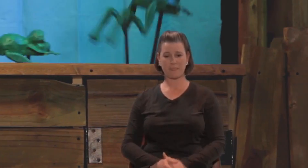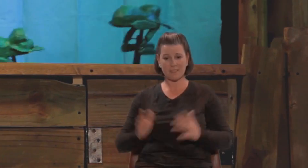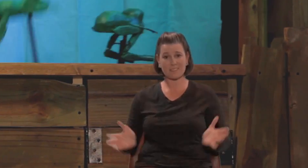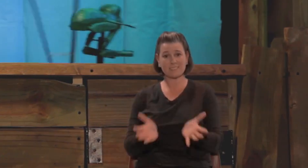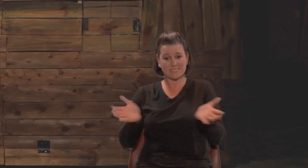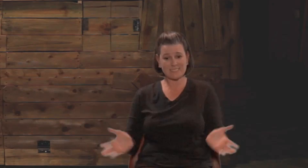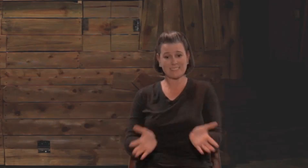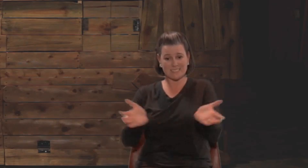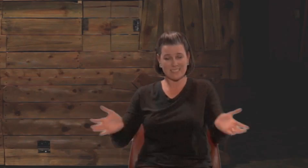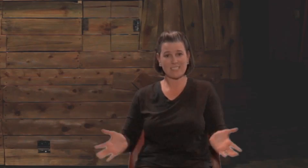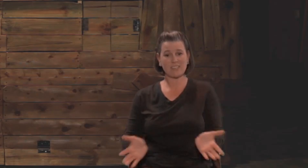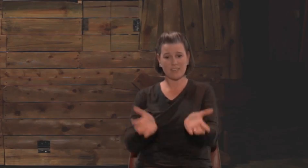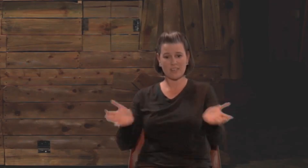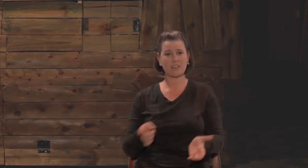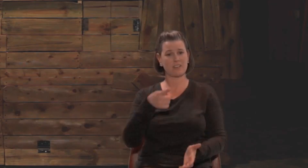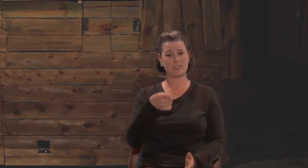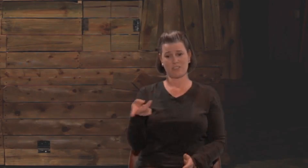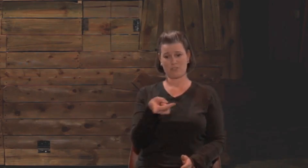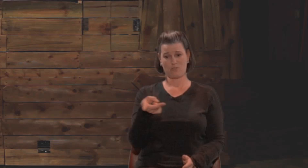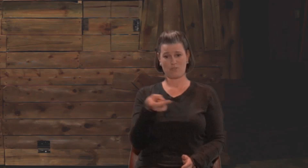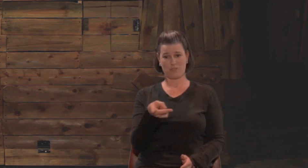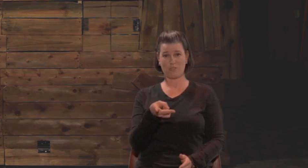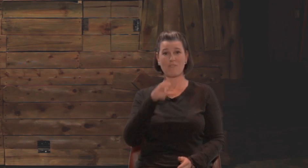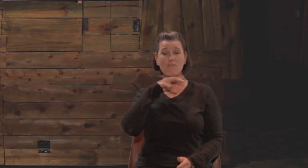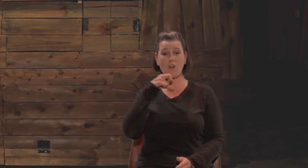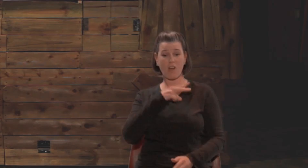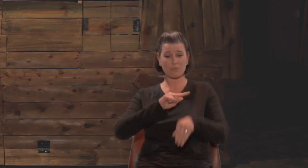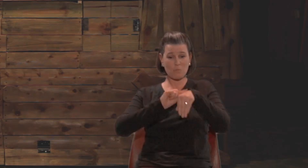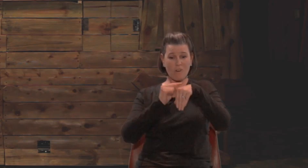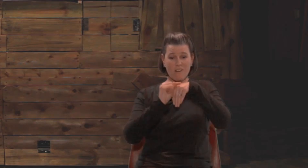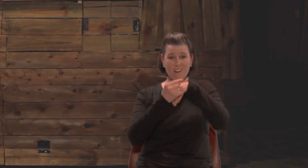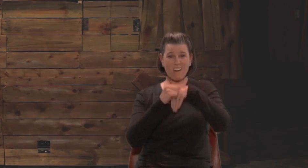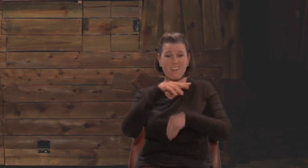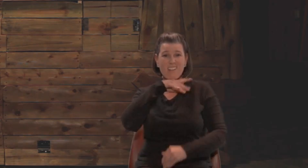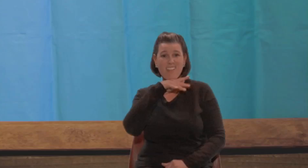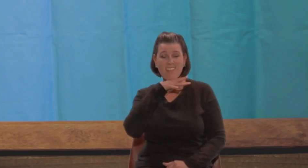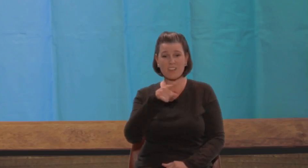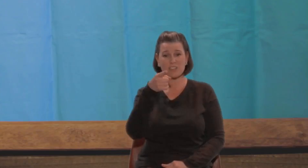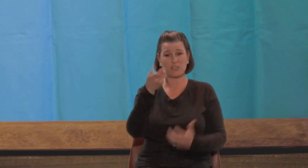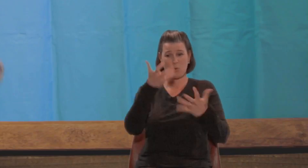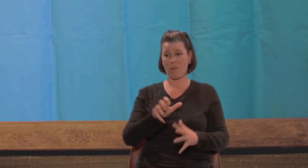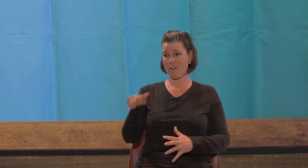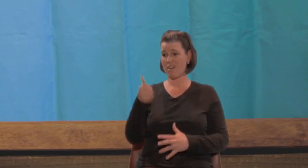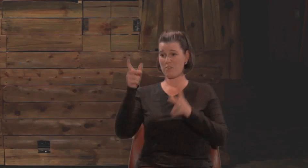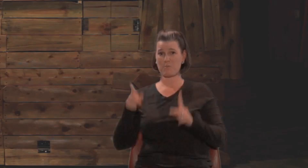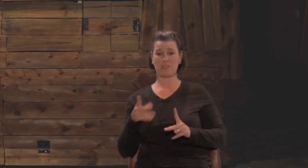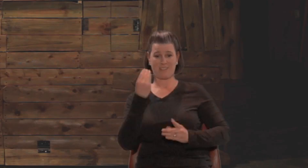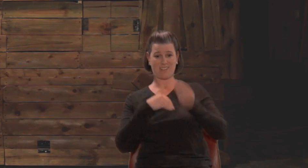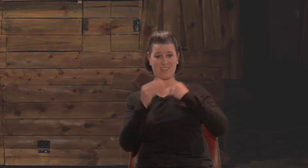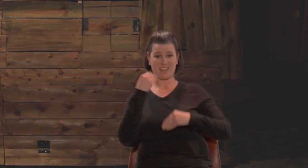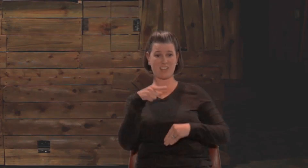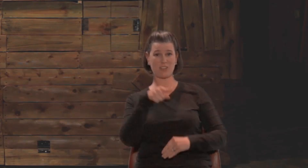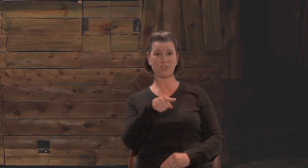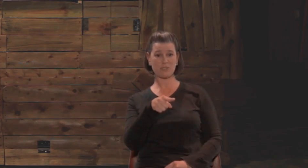Ho, ye frogs with warts and bumps, don't want to